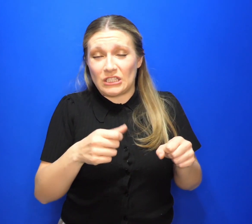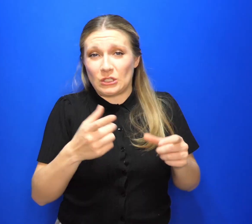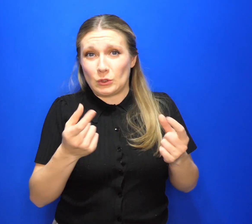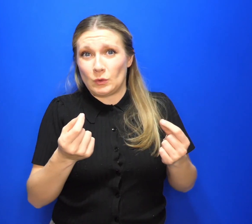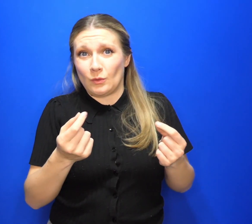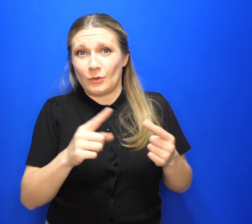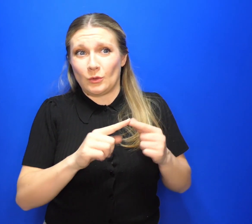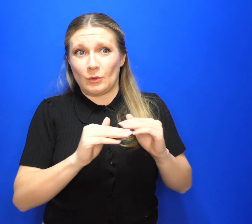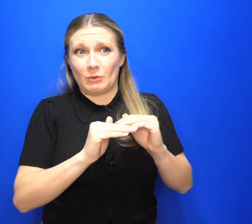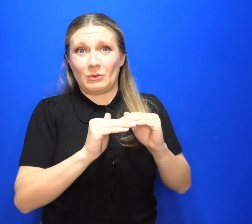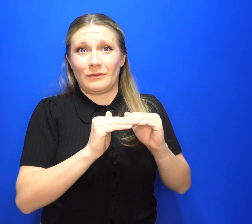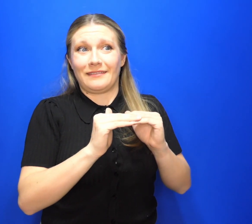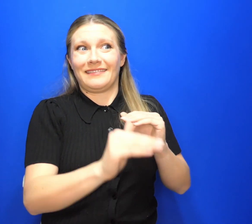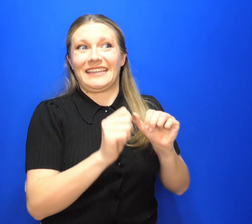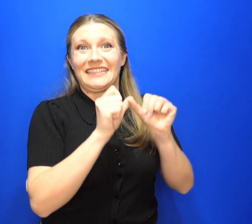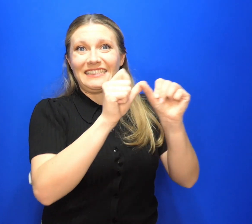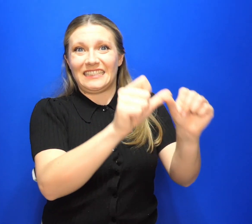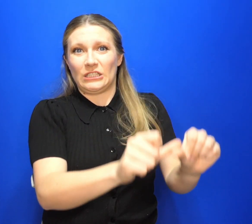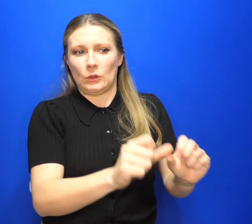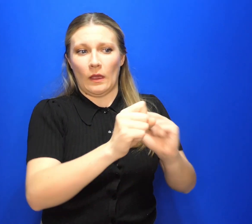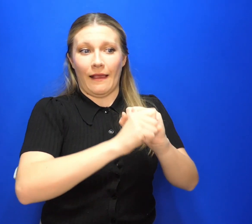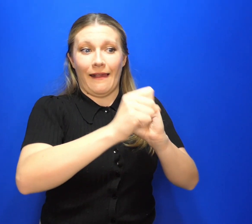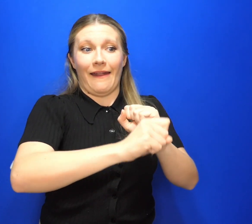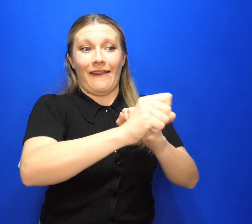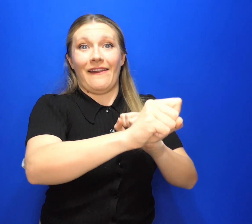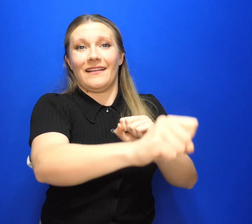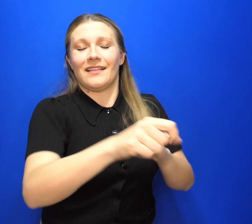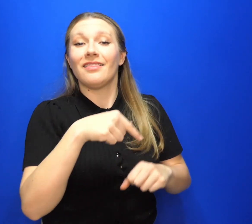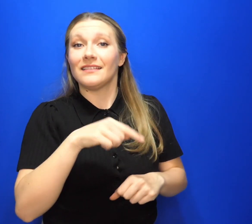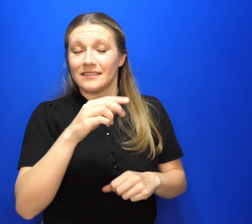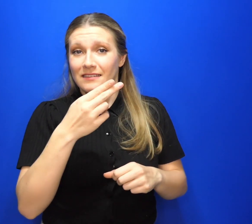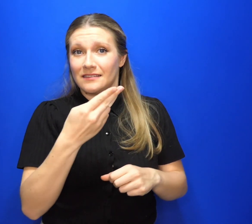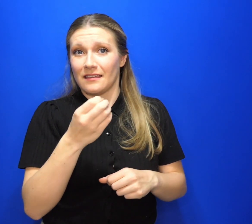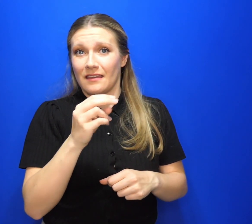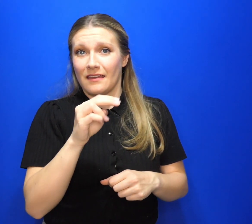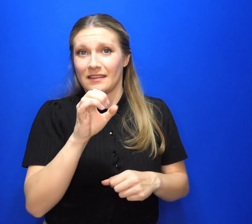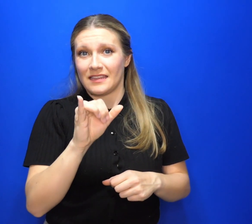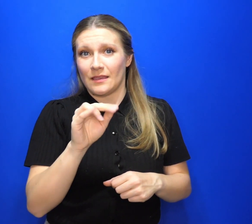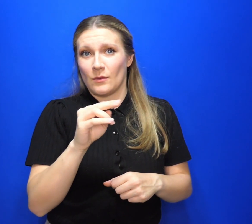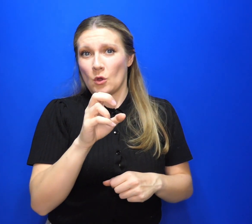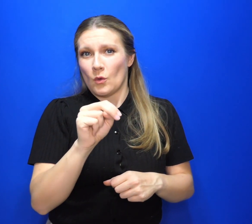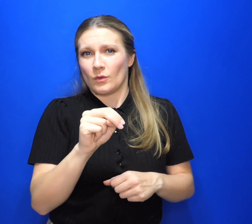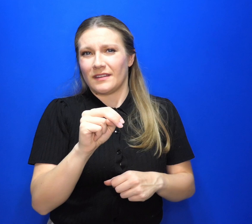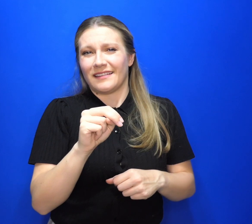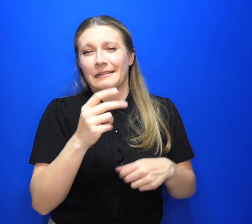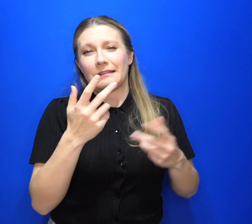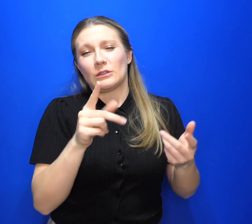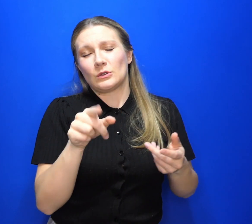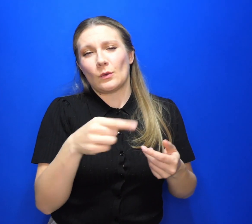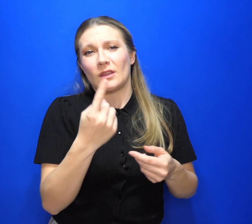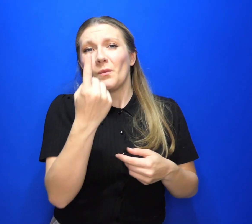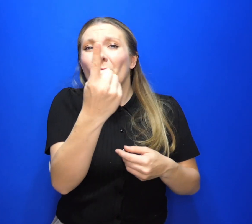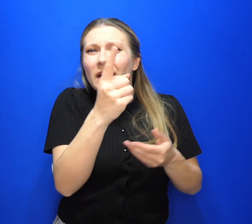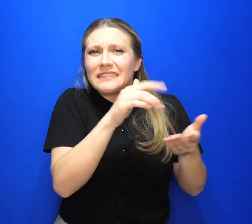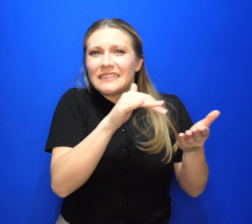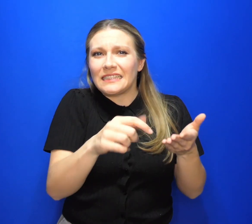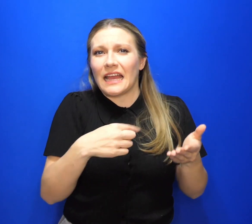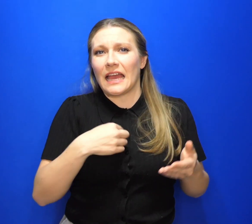sustain this honeymoon? Right. And there's only one study that I